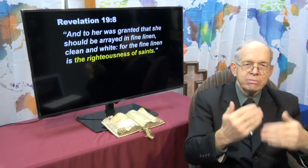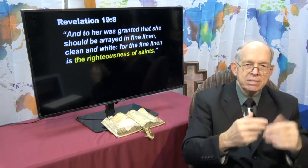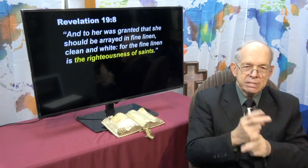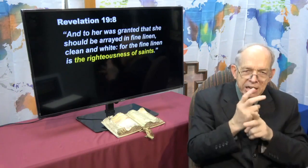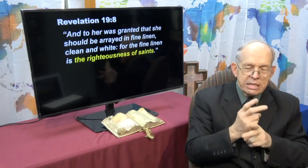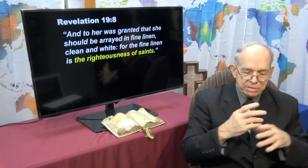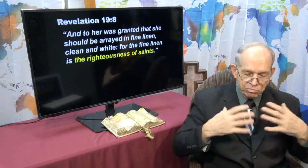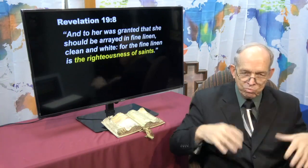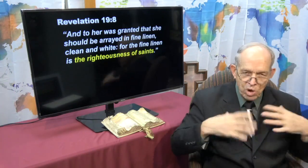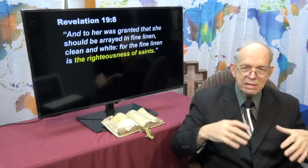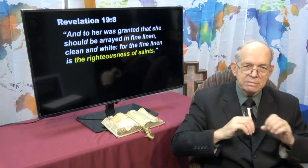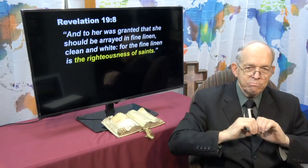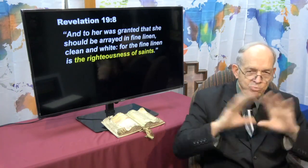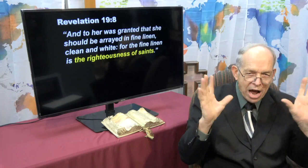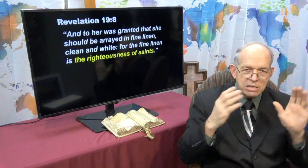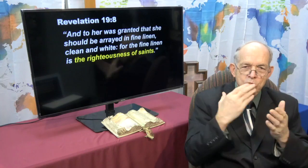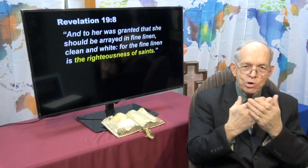right? Shaking, right? Good